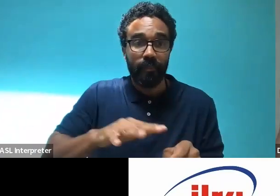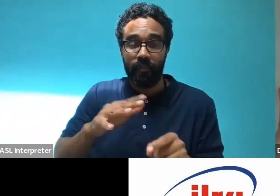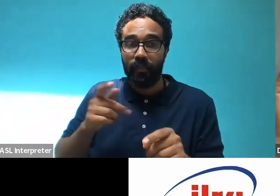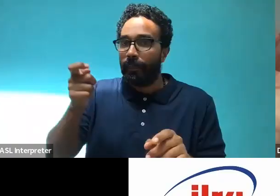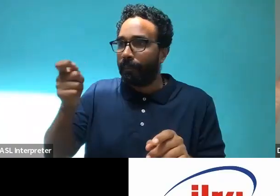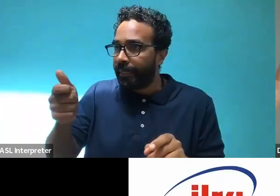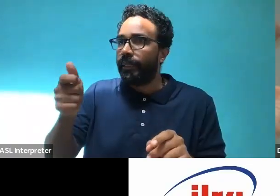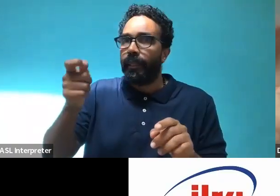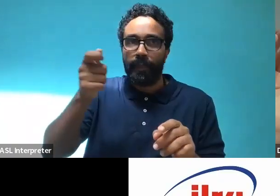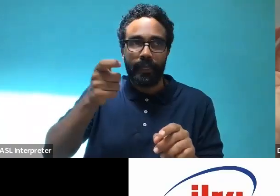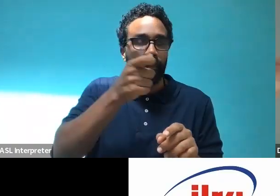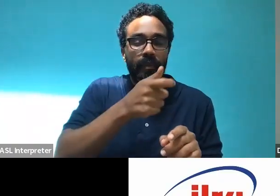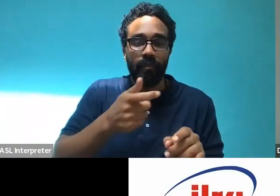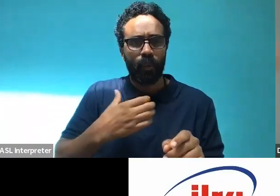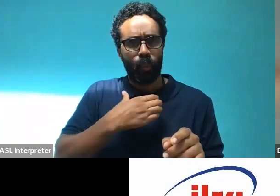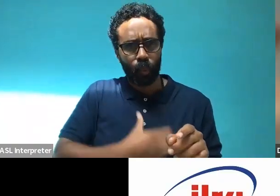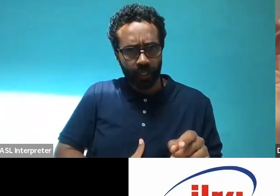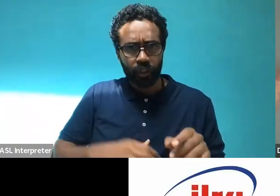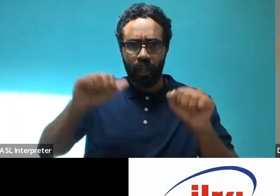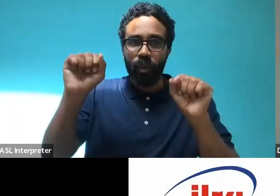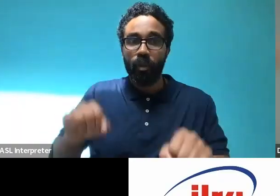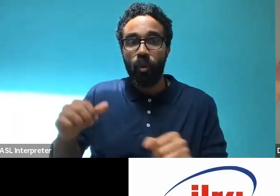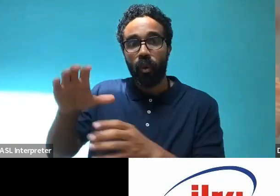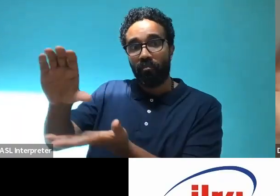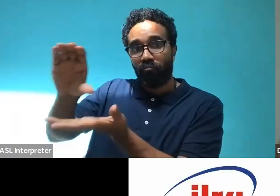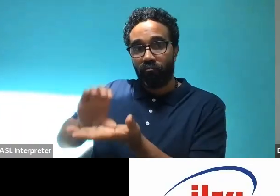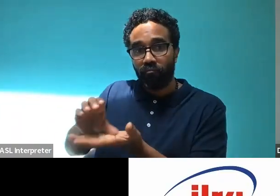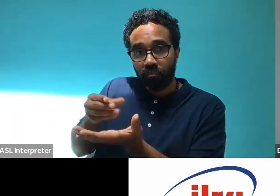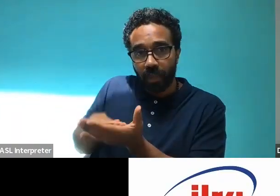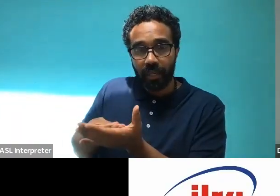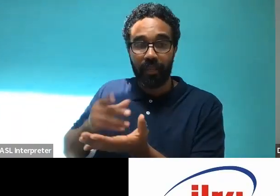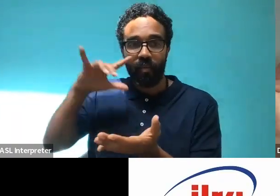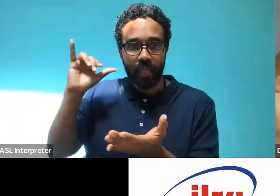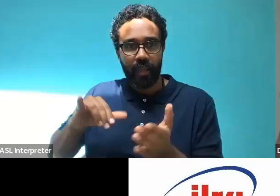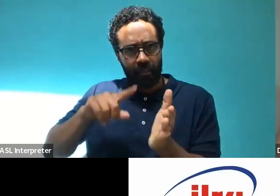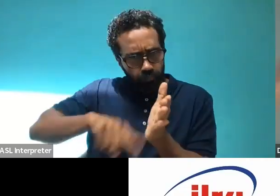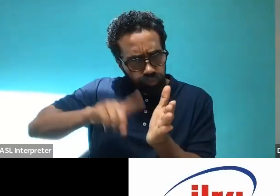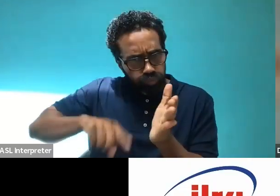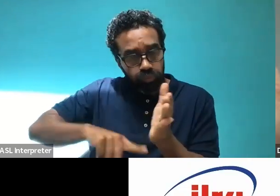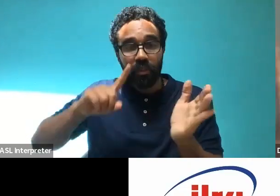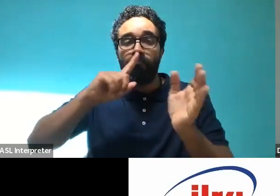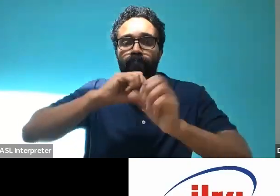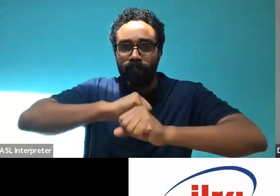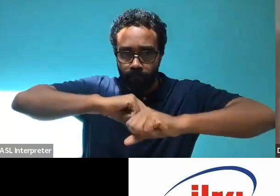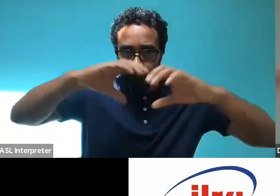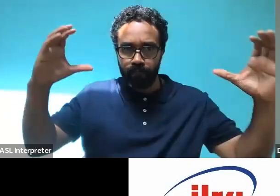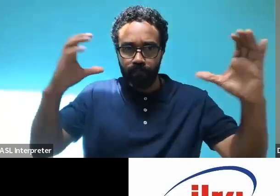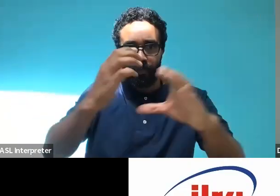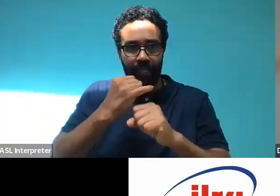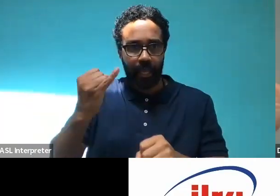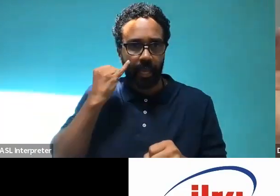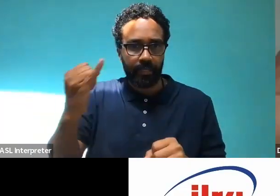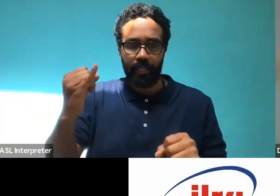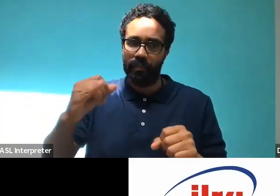that I wish we could get funded to do, so that we could really do some